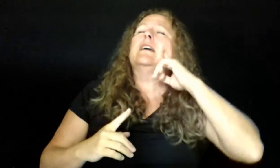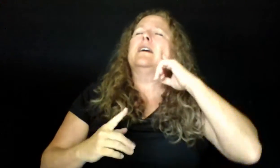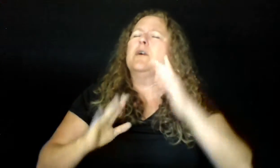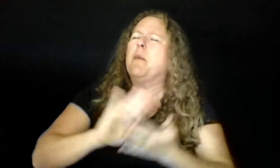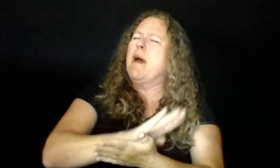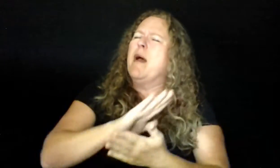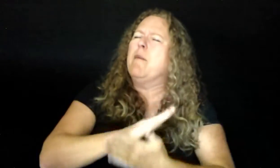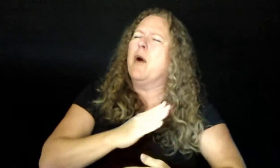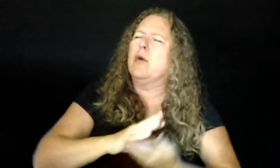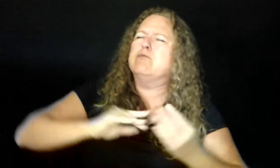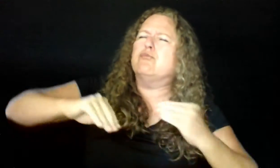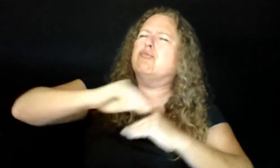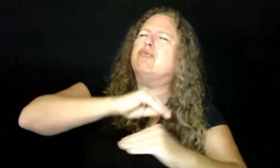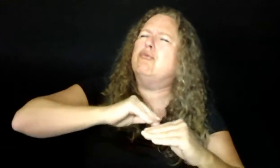life around us.